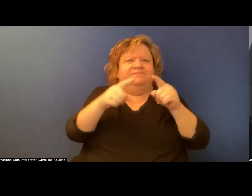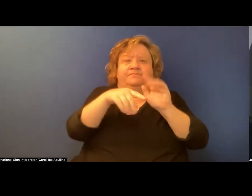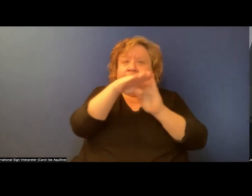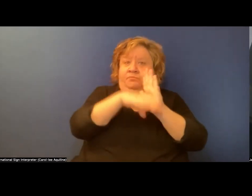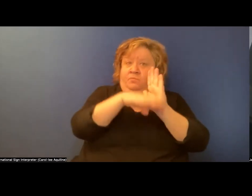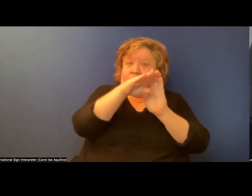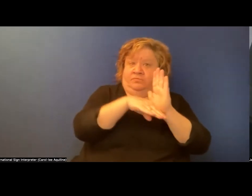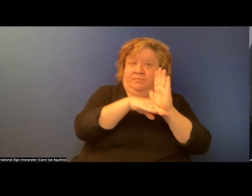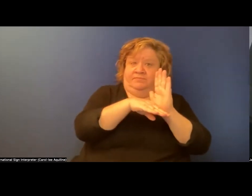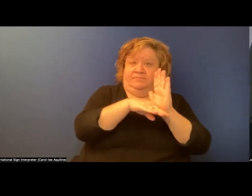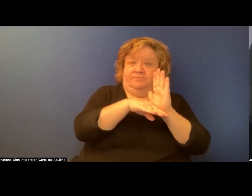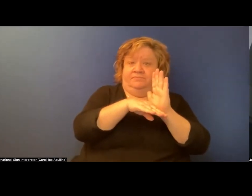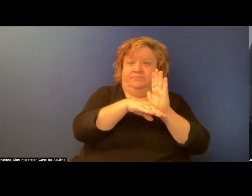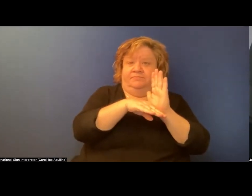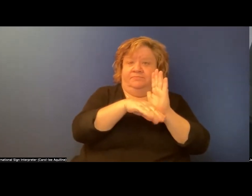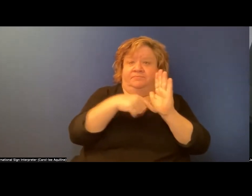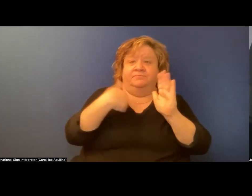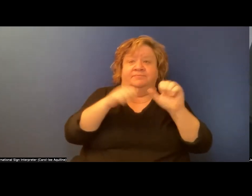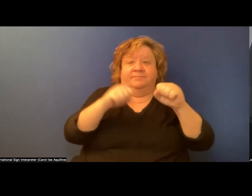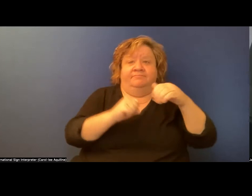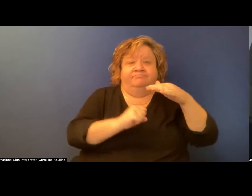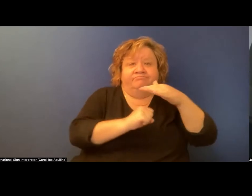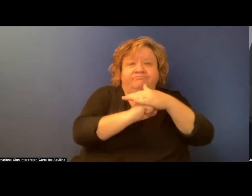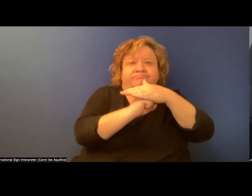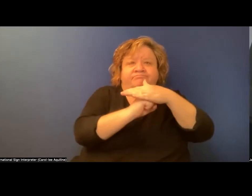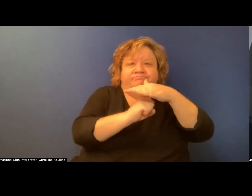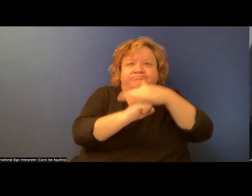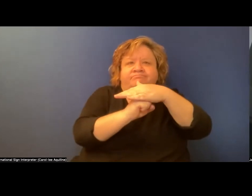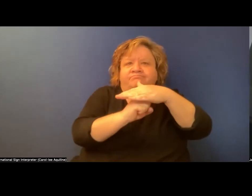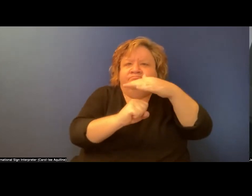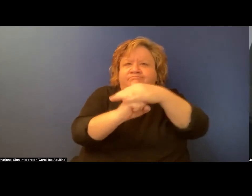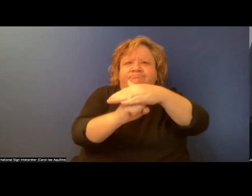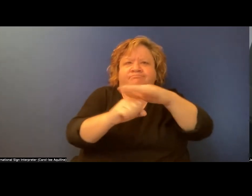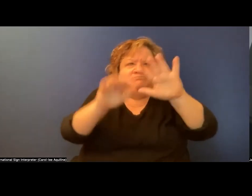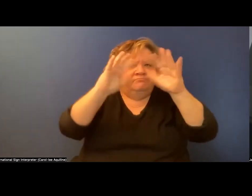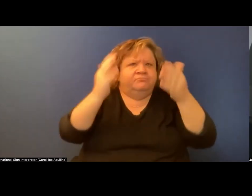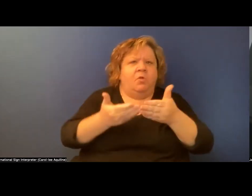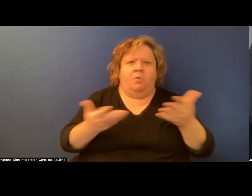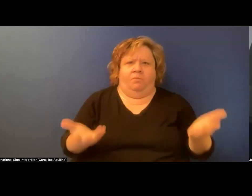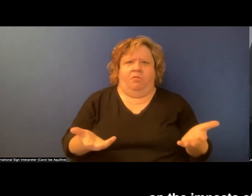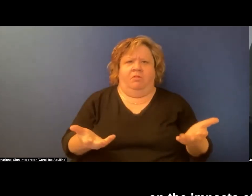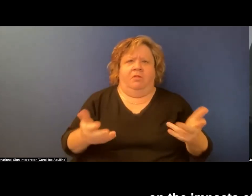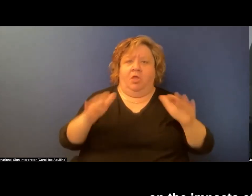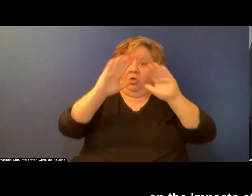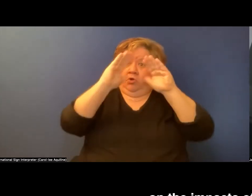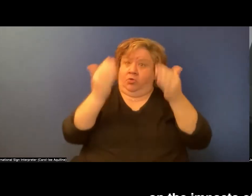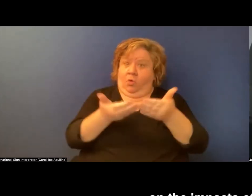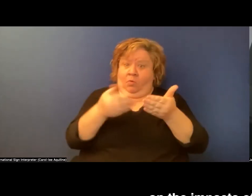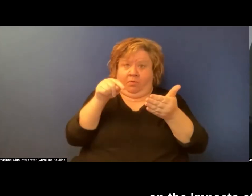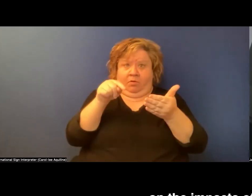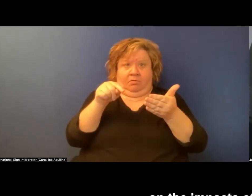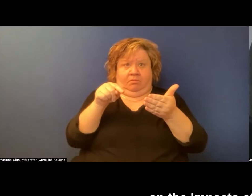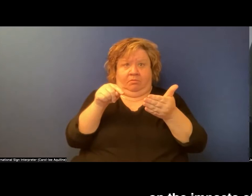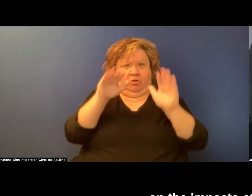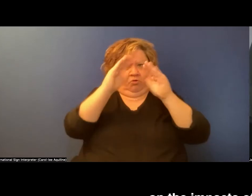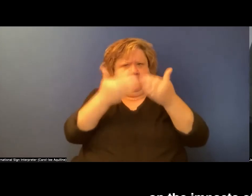So, as a global community, what do we need? Where does our focus need to be? I think it needs to be more on the impacts of climate change